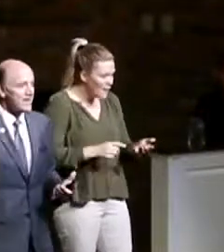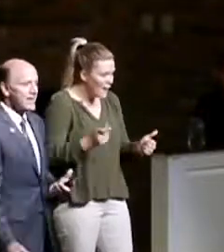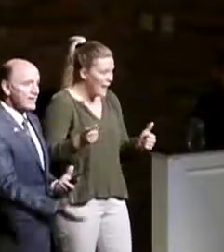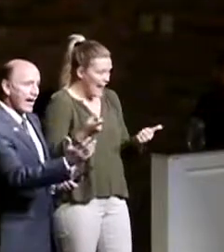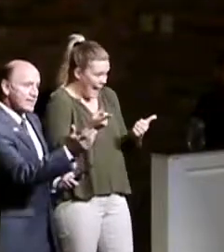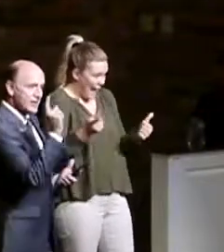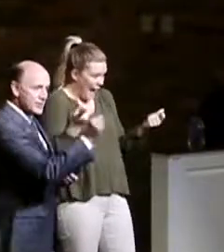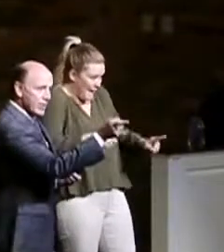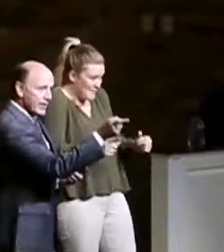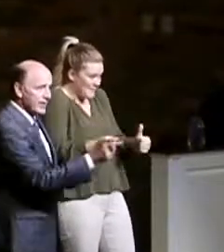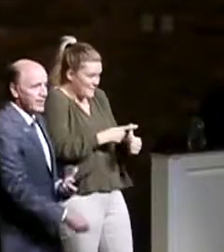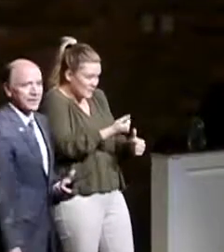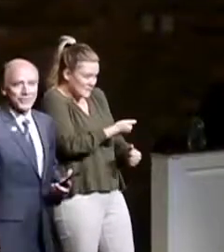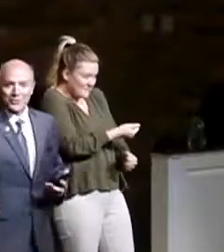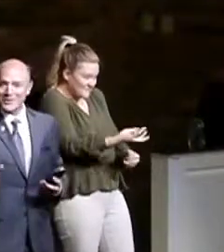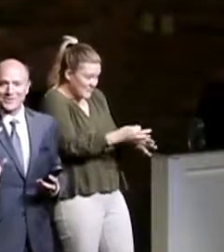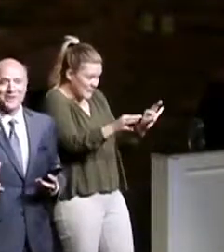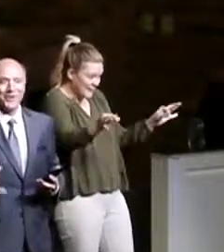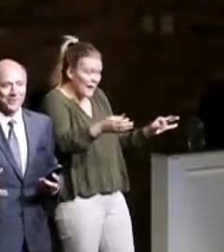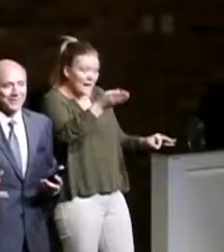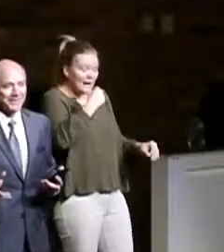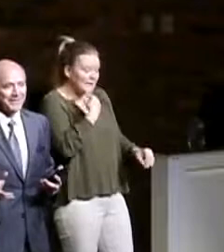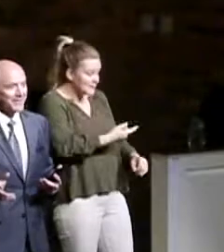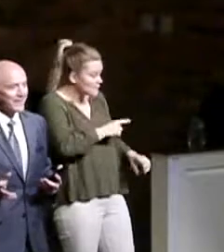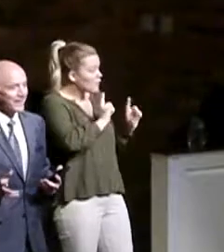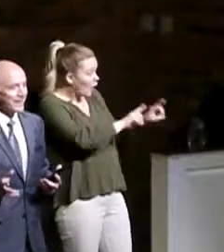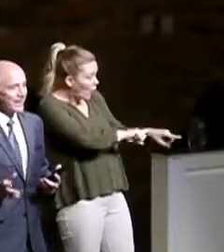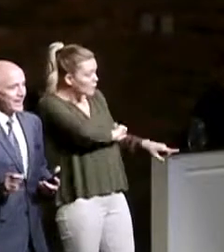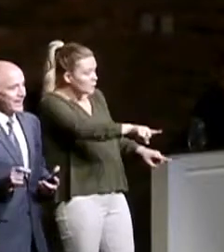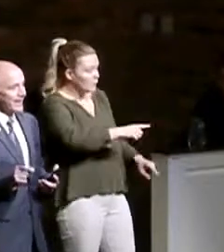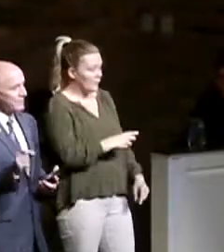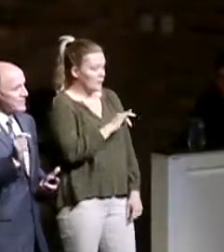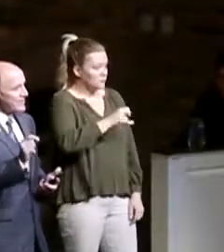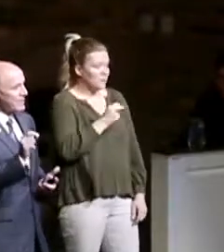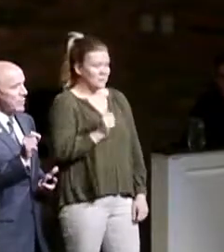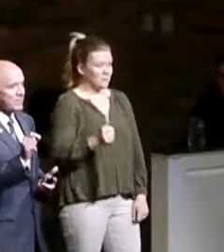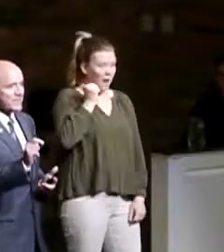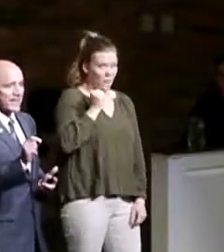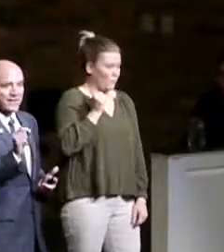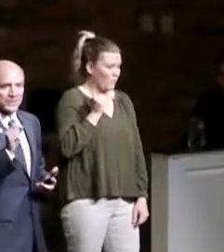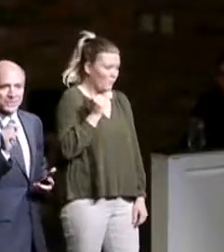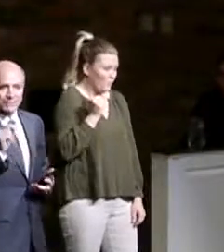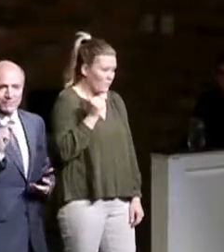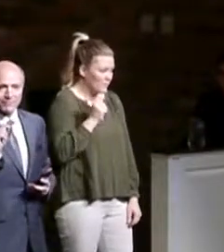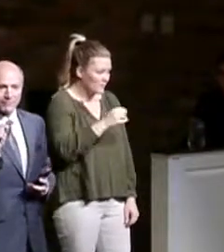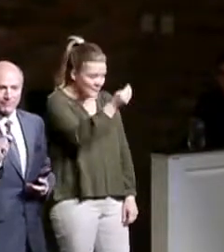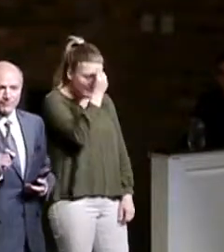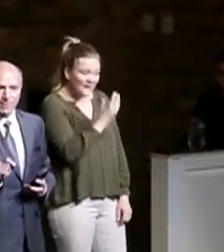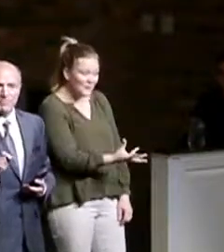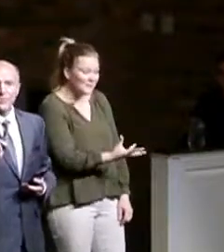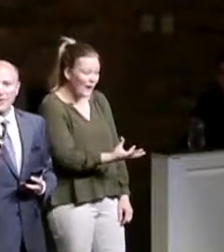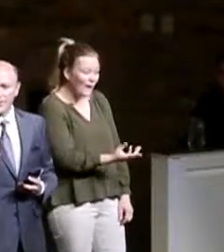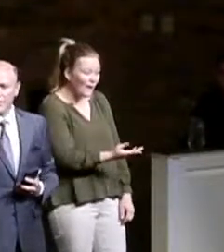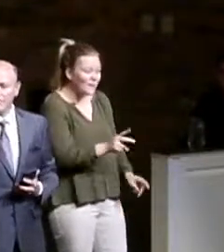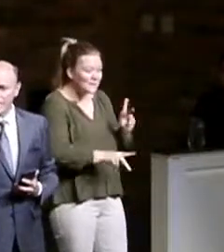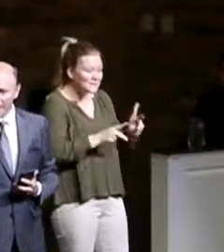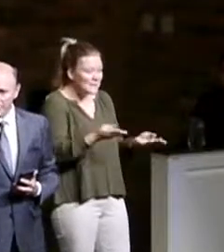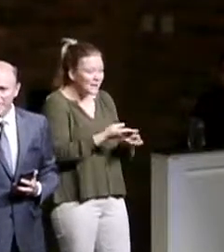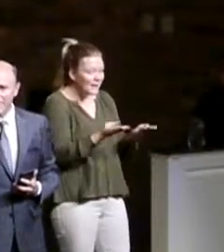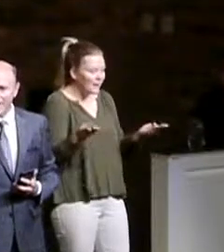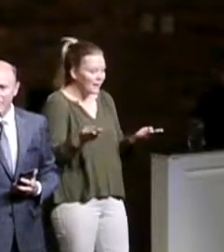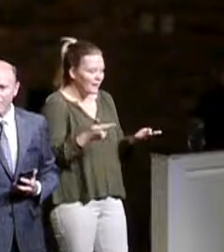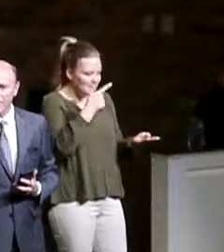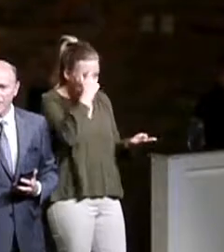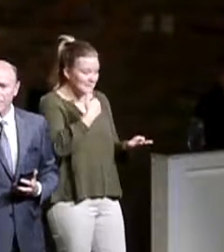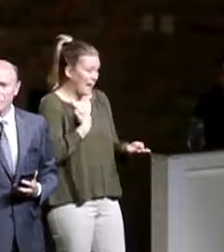Bang. God says, do it. Jonah says, no. And I'm just going to take a moment to say there's people here, because I've